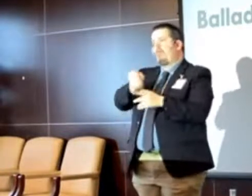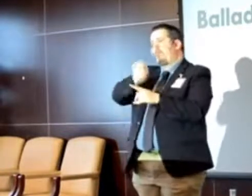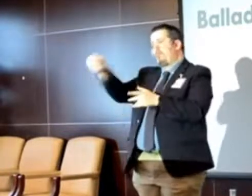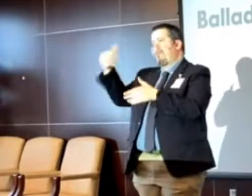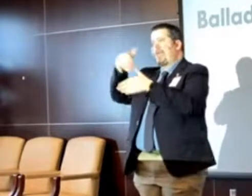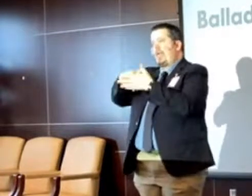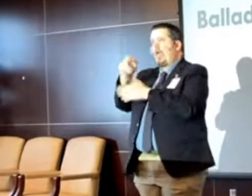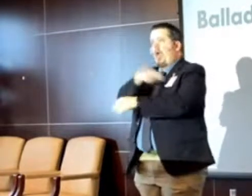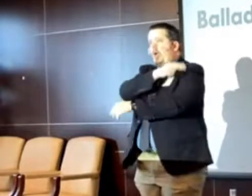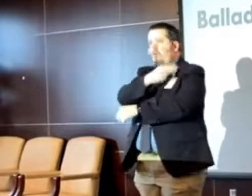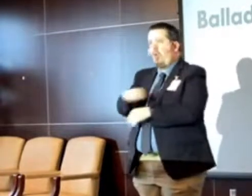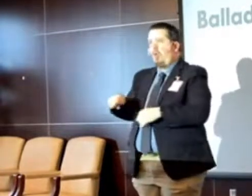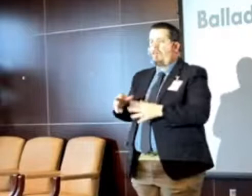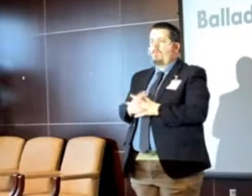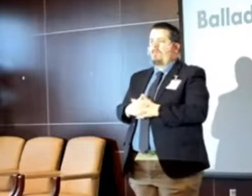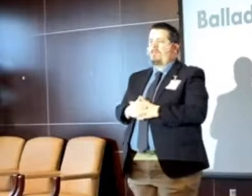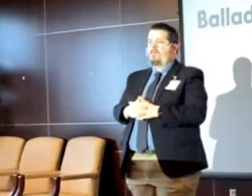hospital.